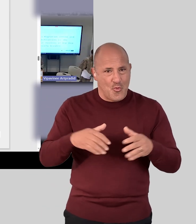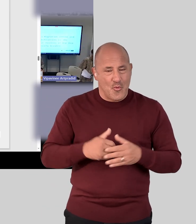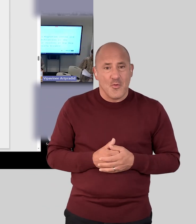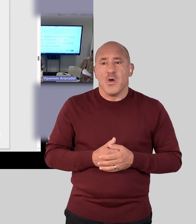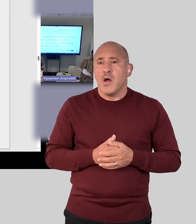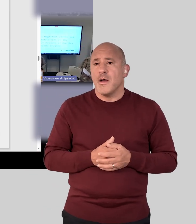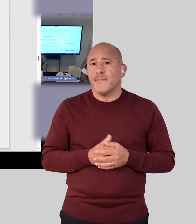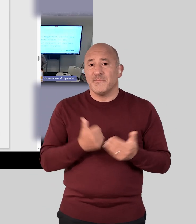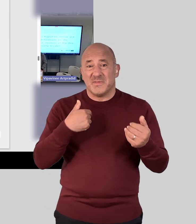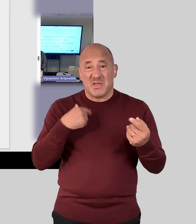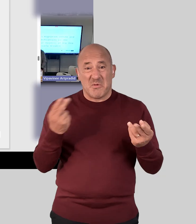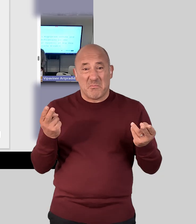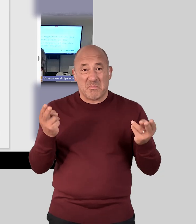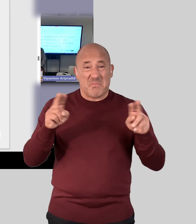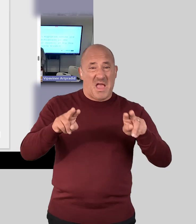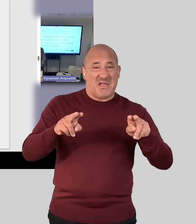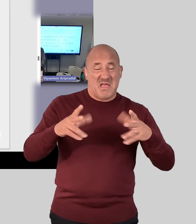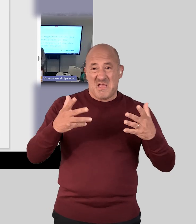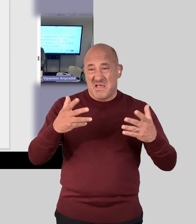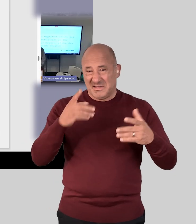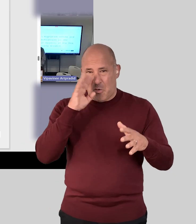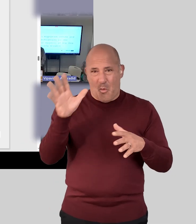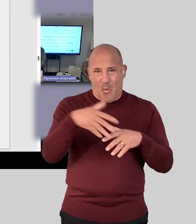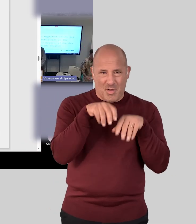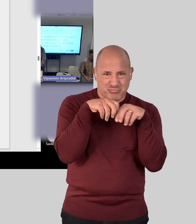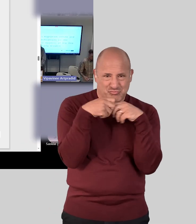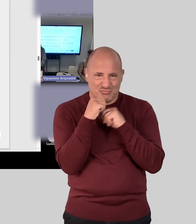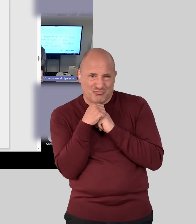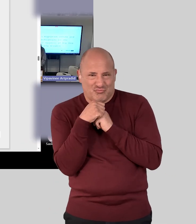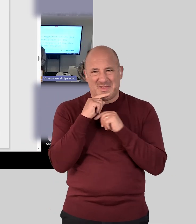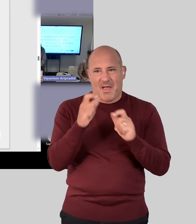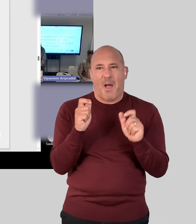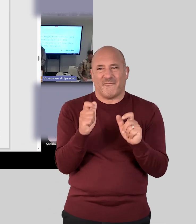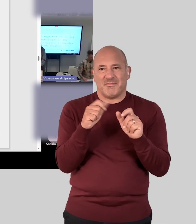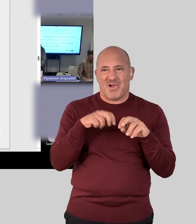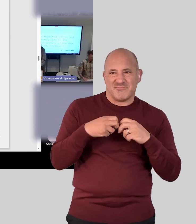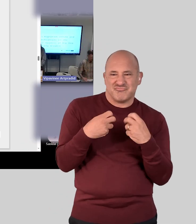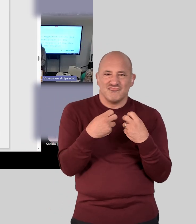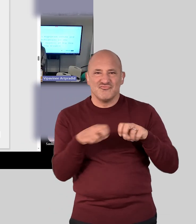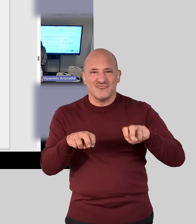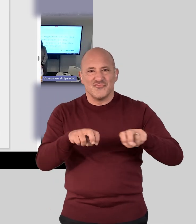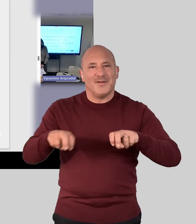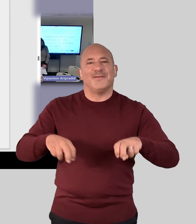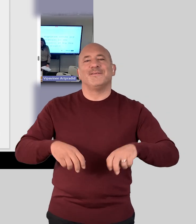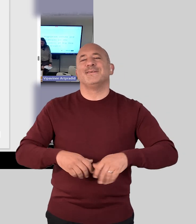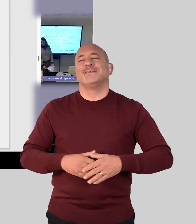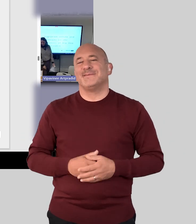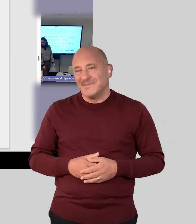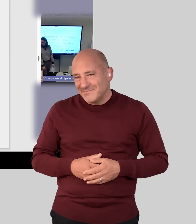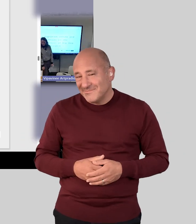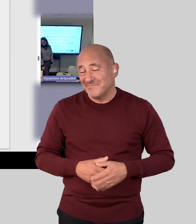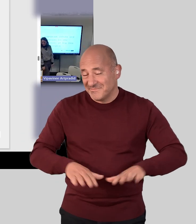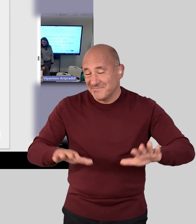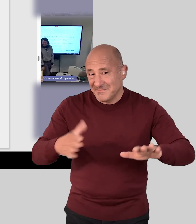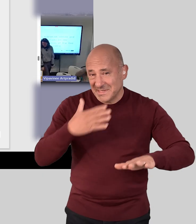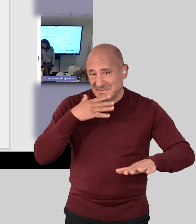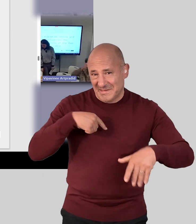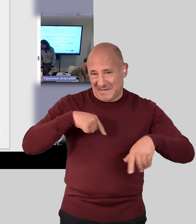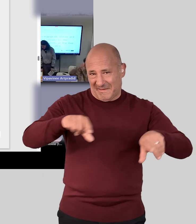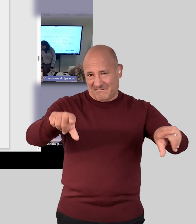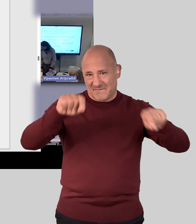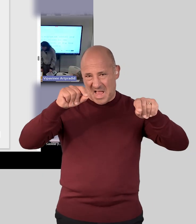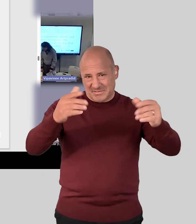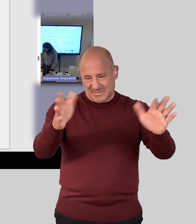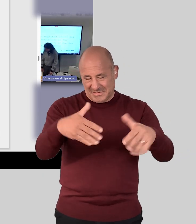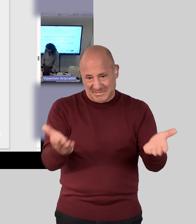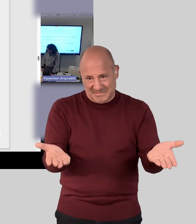Can we get back up? I see everybody snuck down into the comfort of their this isn't